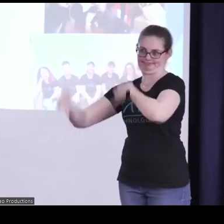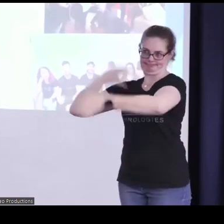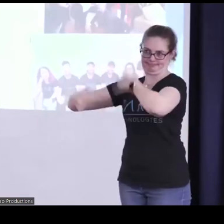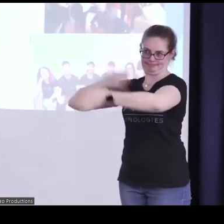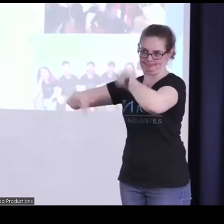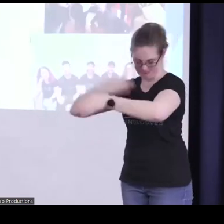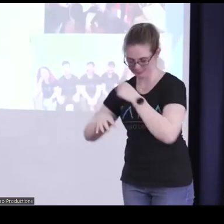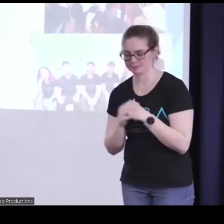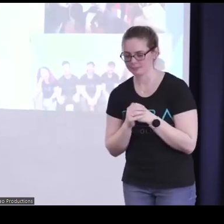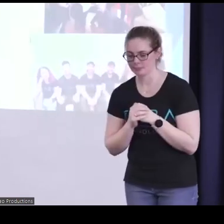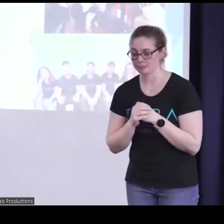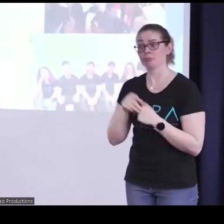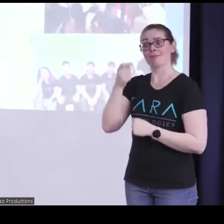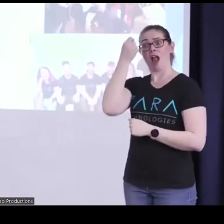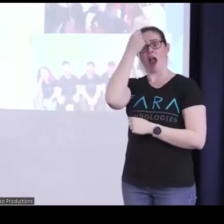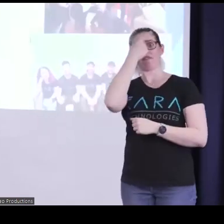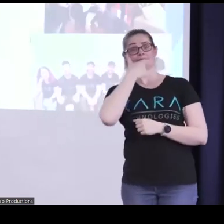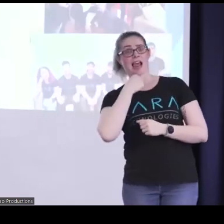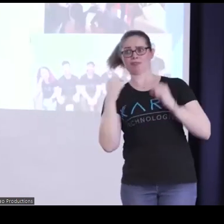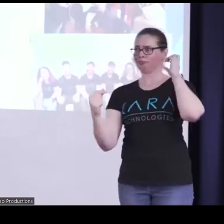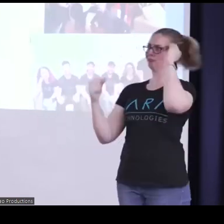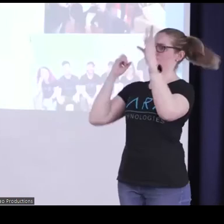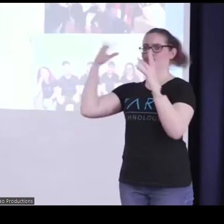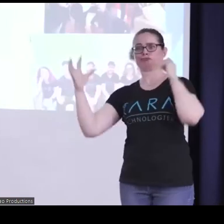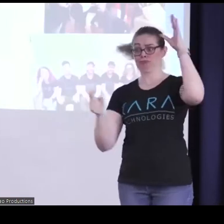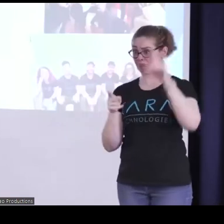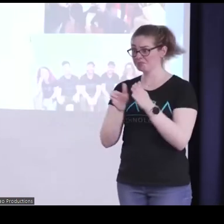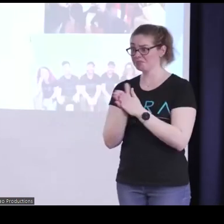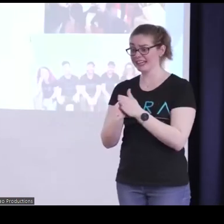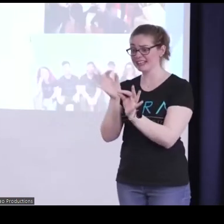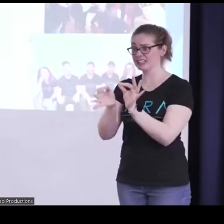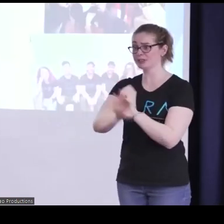So one of the most common questions that we get from people